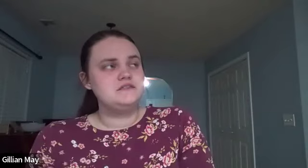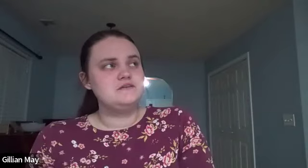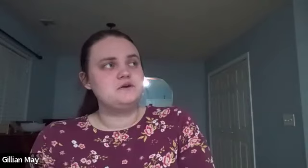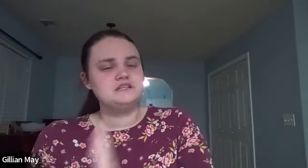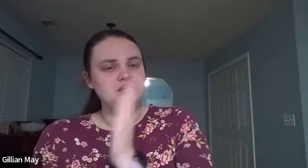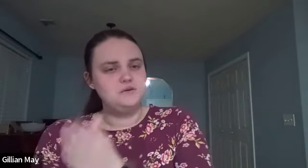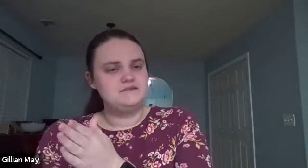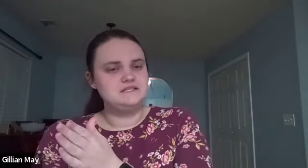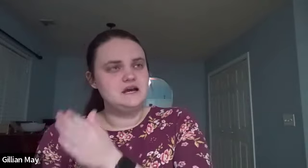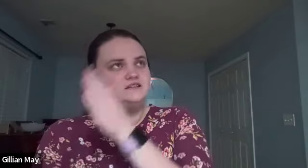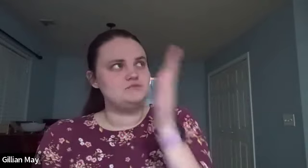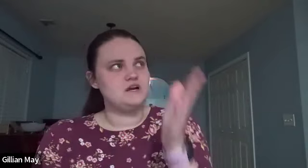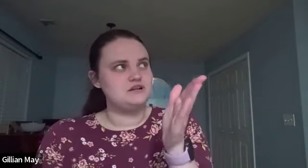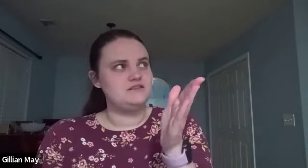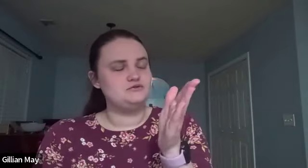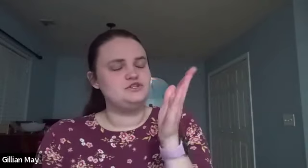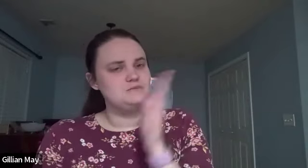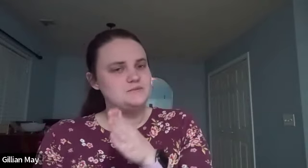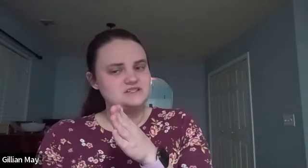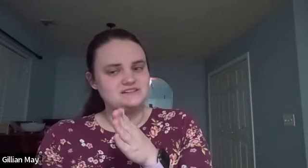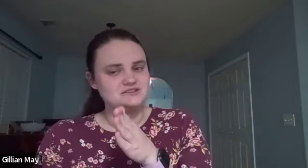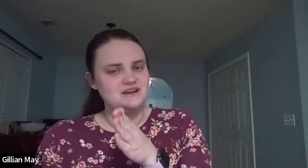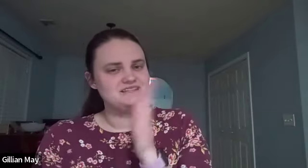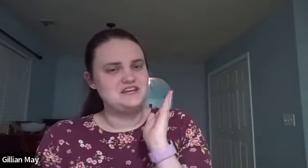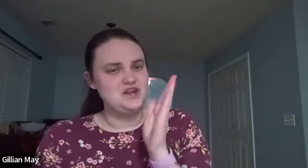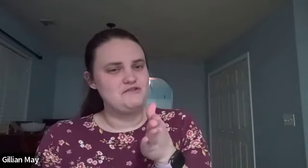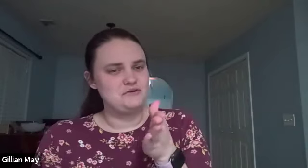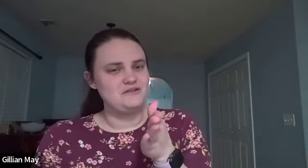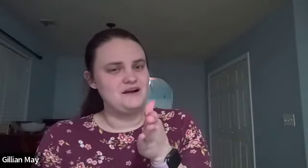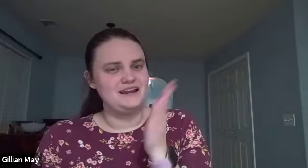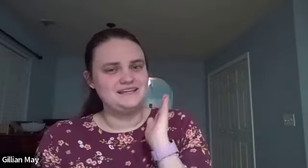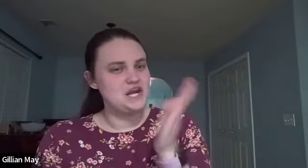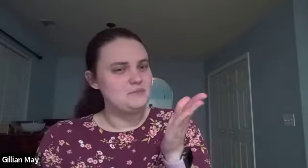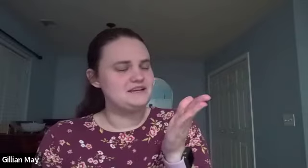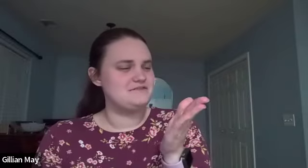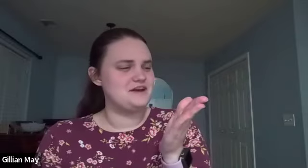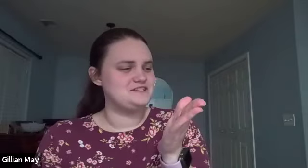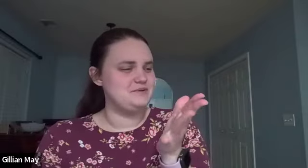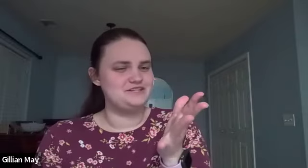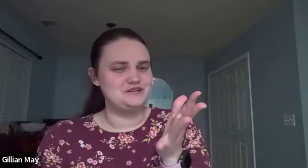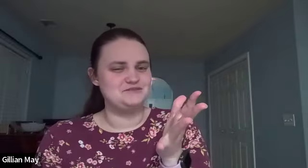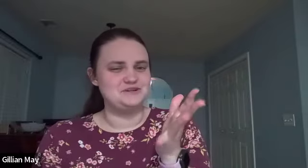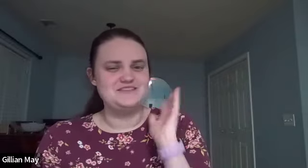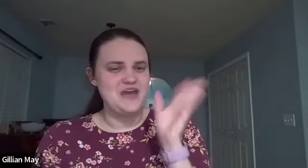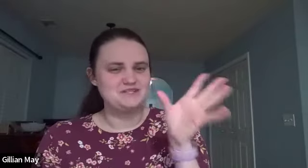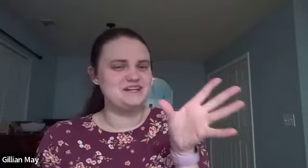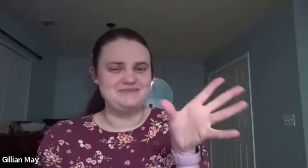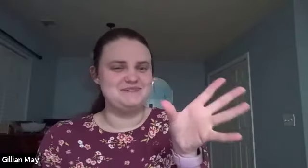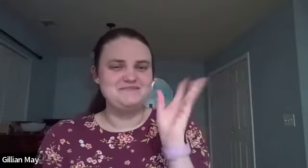think of words I know we haven't done, so I'm not trying to throw too many more signs on you guys because I know I've thrown a lot, and I cannot believe I forgot the WH question words. That one's going to get me for the